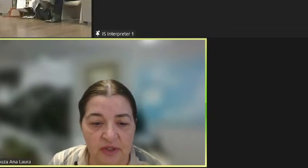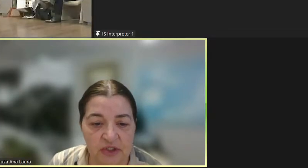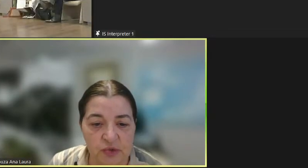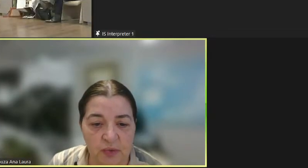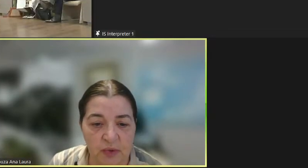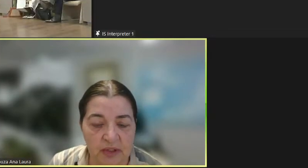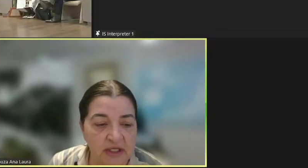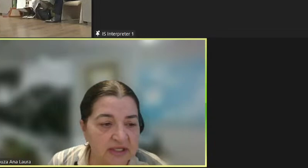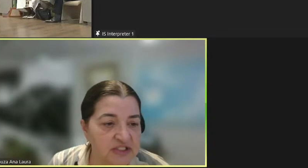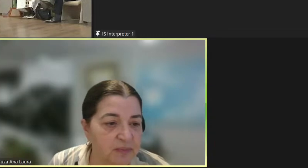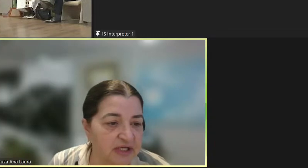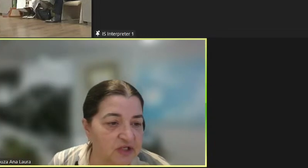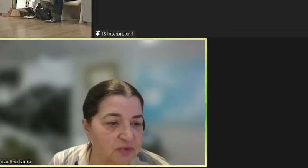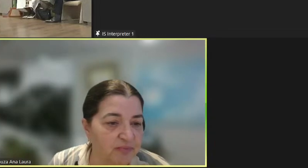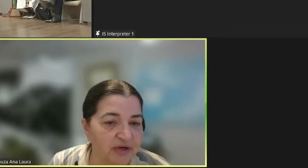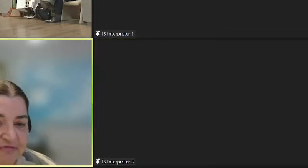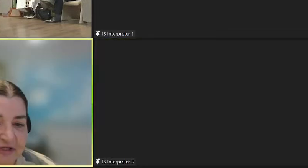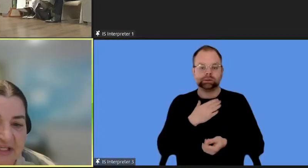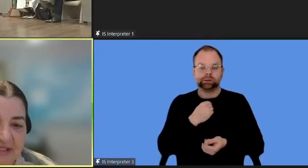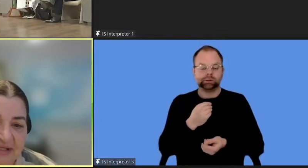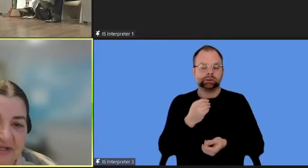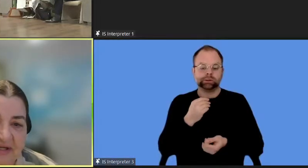sur l'alimentation.